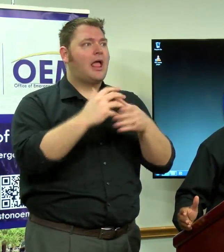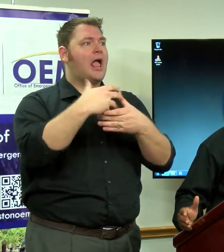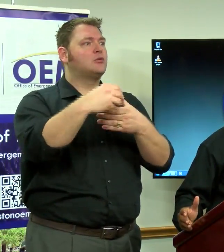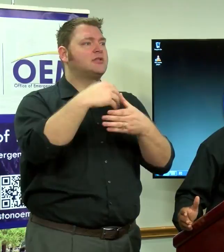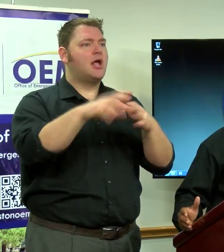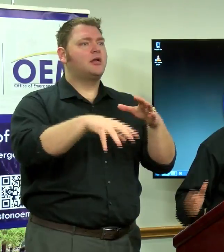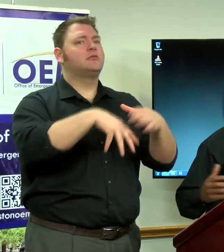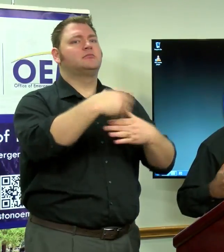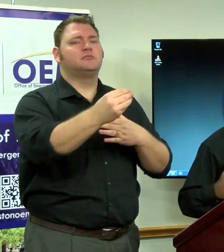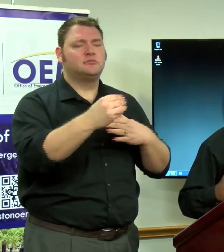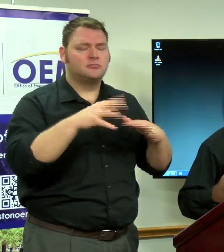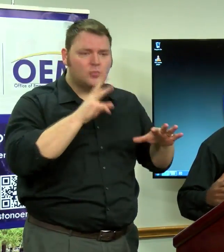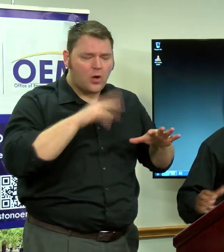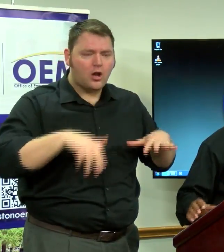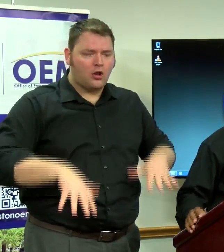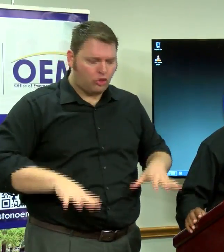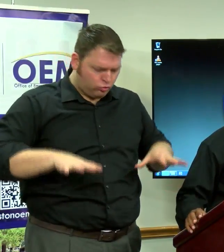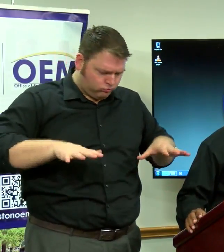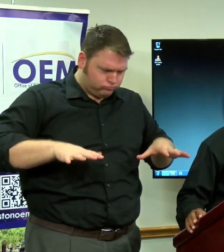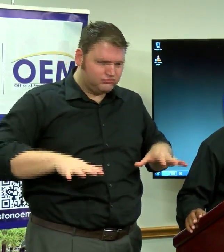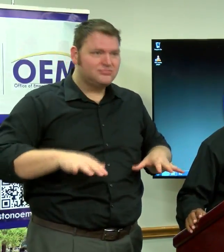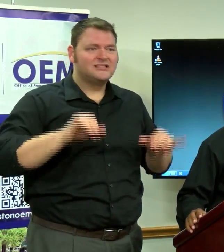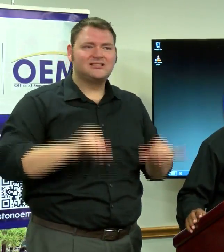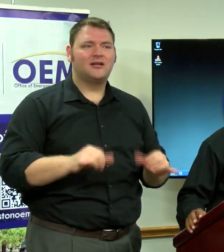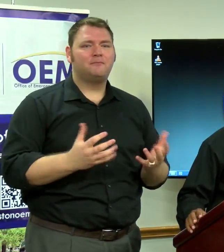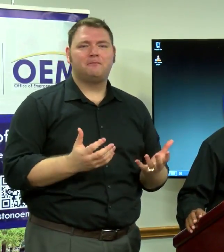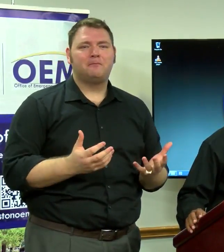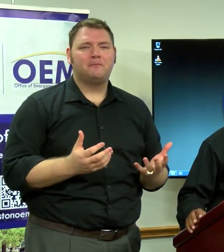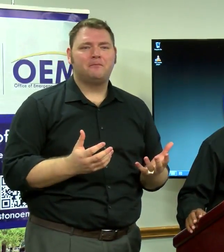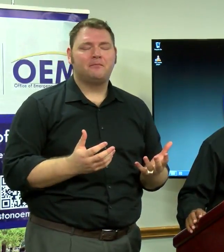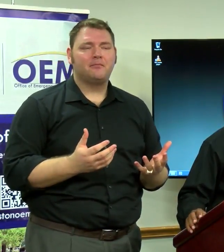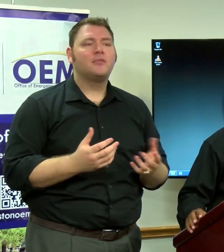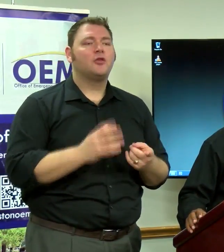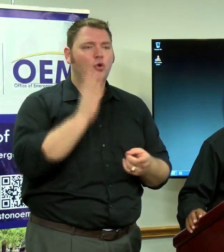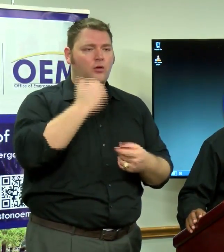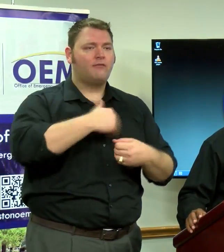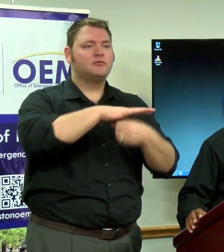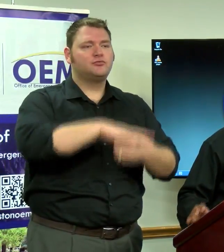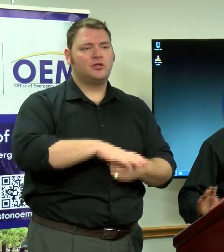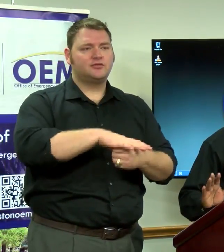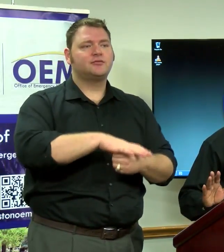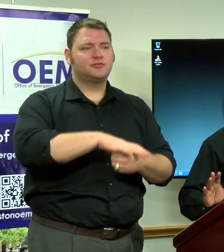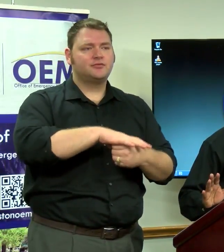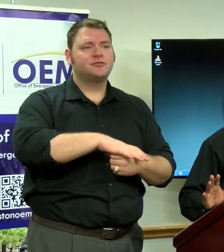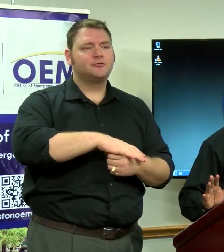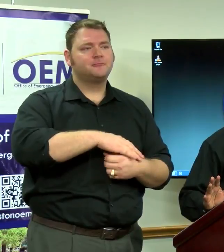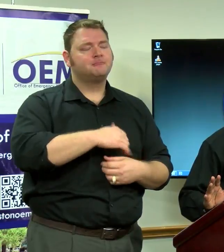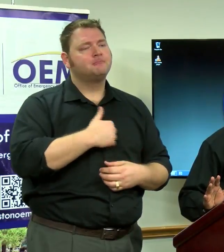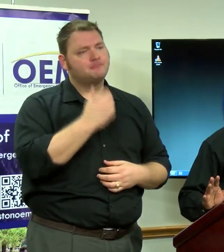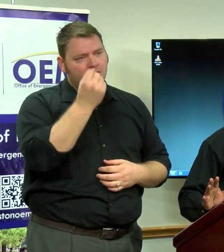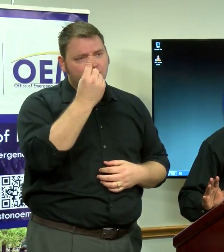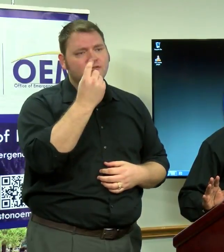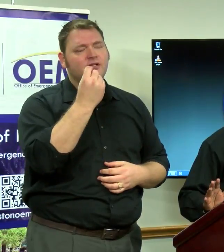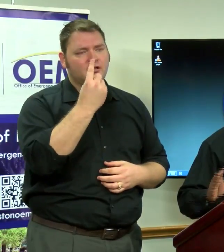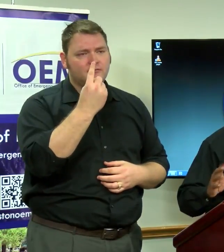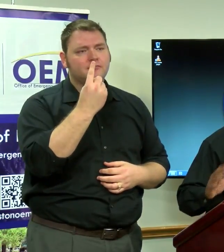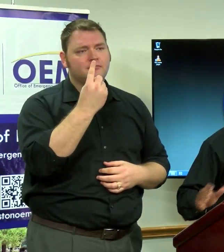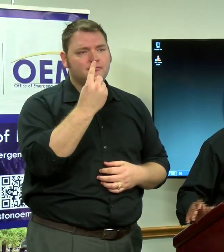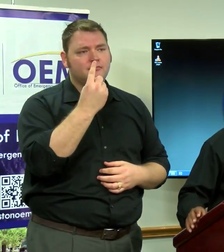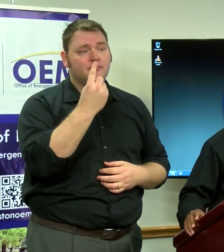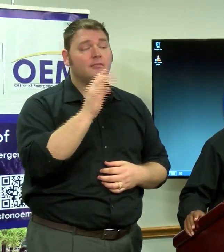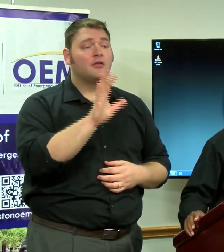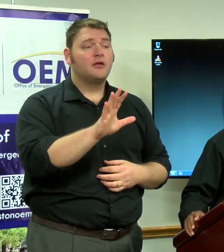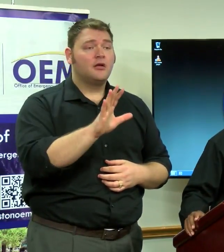outside. You are going to be in a stressful situation. I got that. I understand that. If